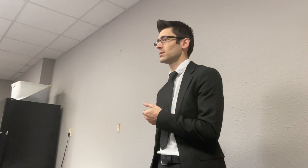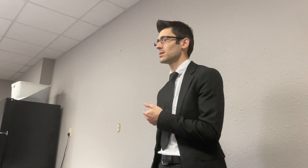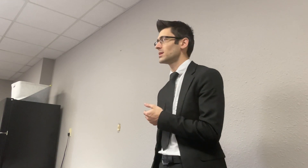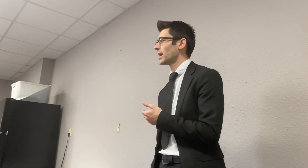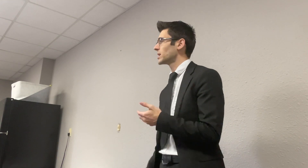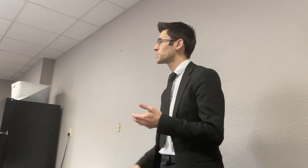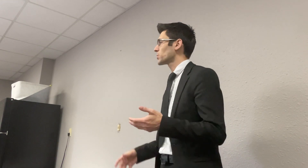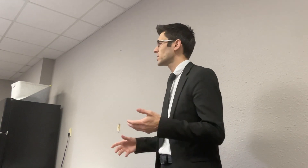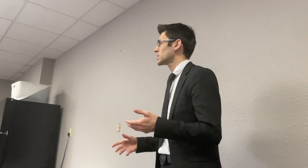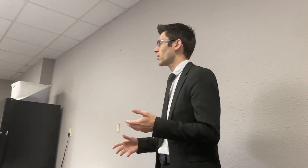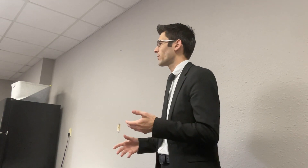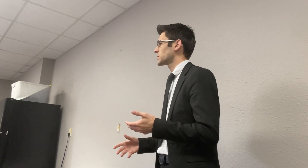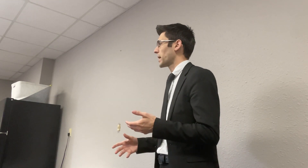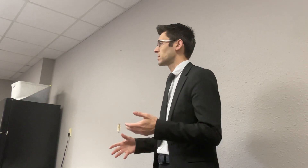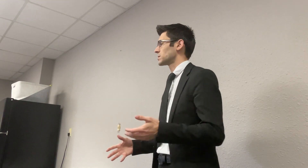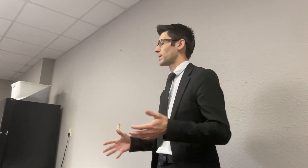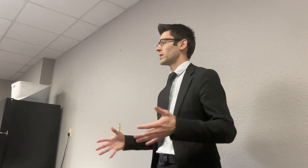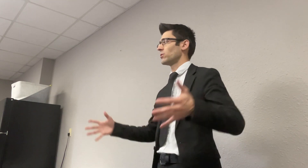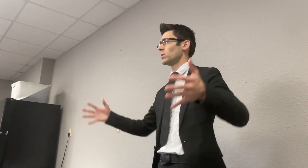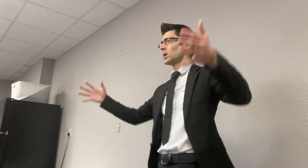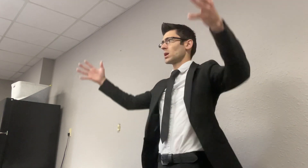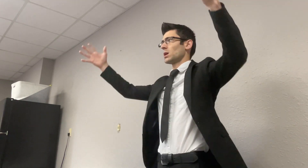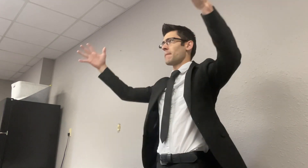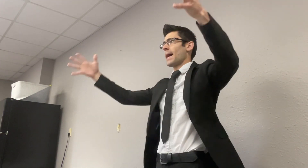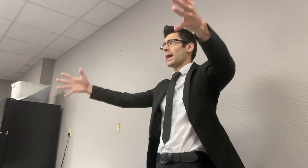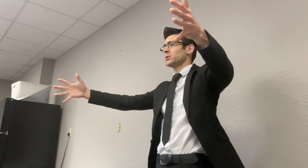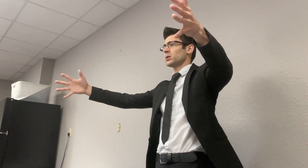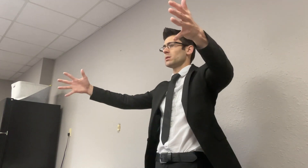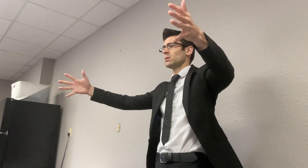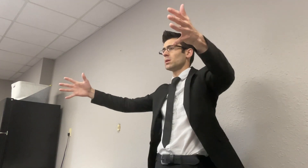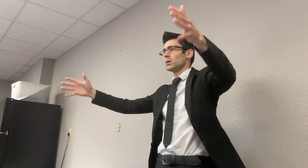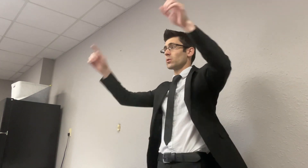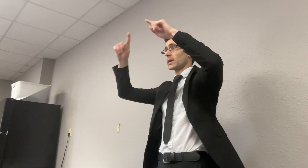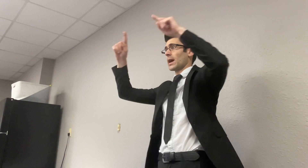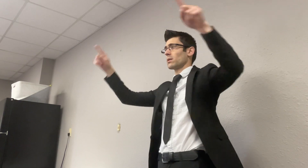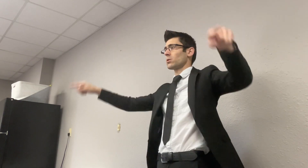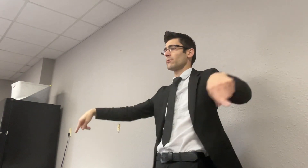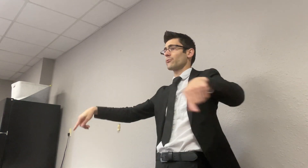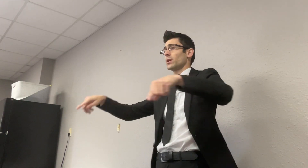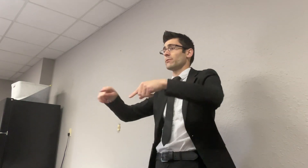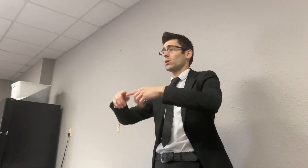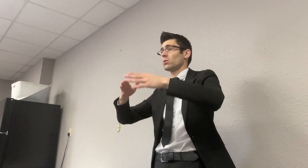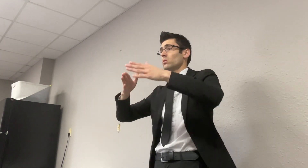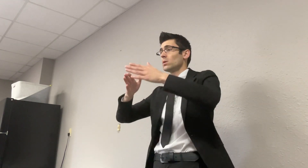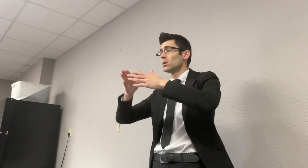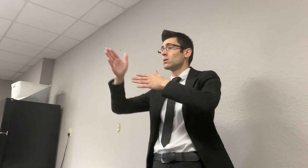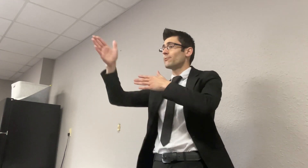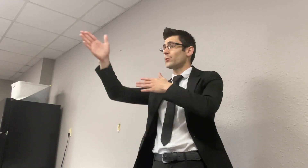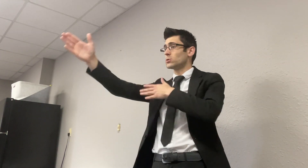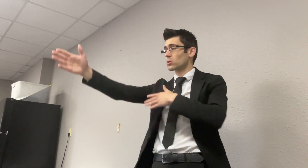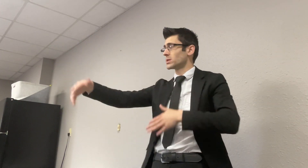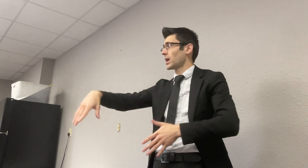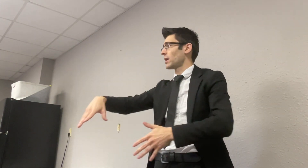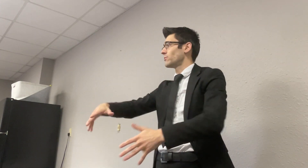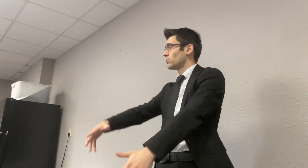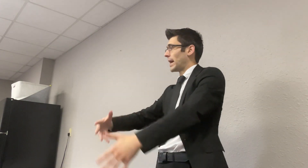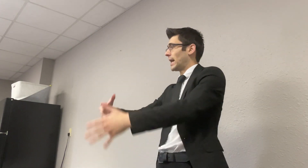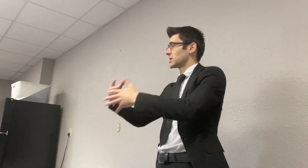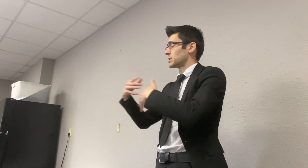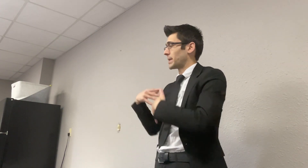Yeah, it's pretty self-explanatory. If you can imagine, you know, the calendar in front of you, future is ahead of you, past is